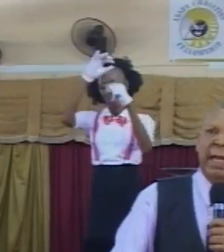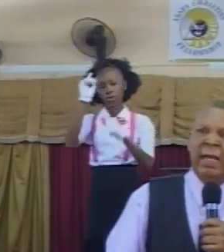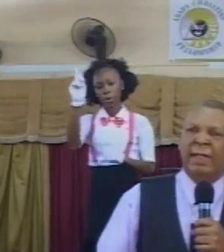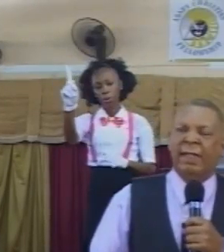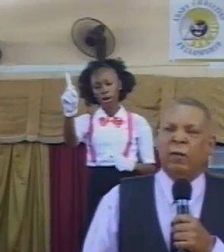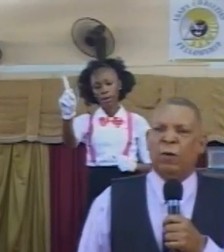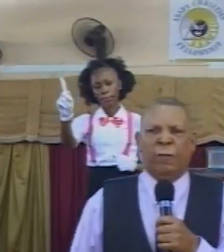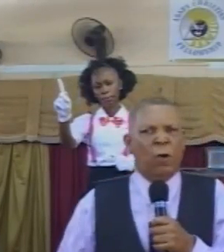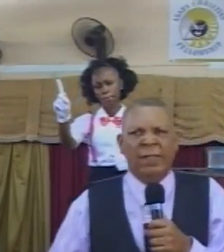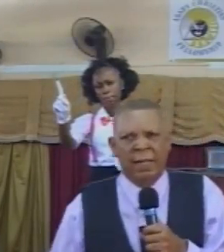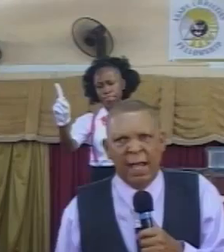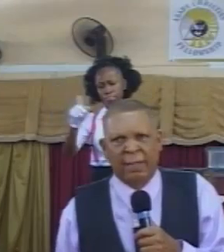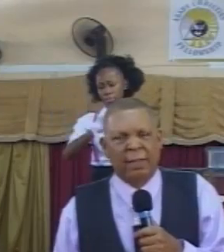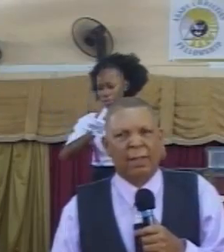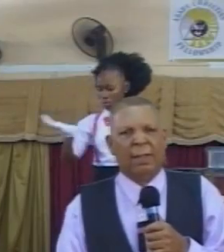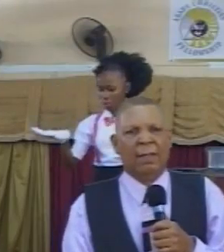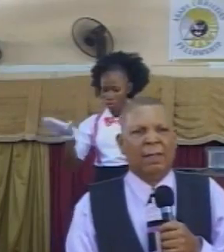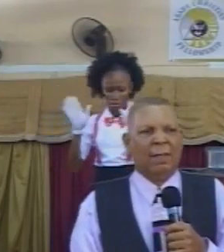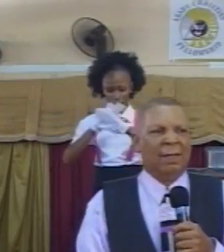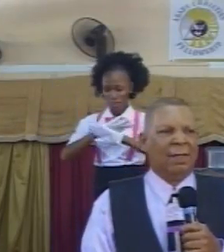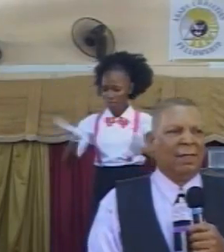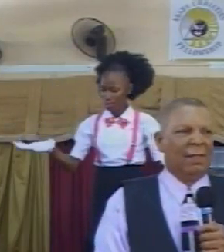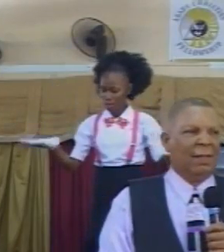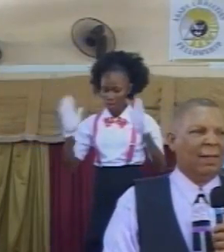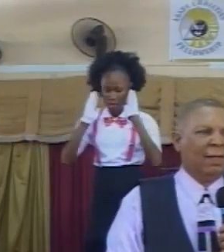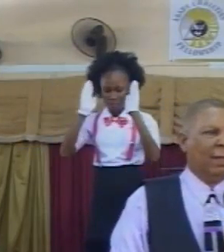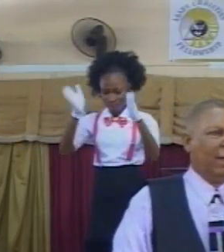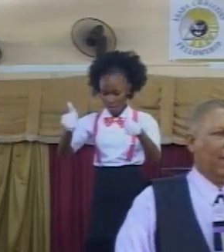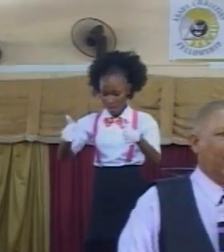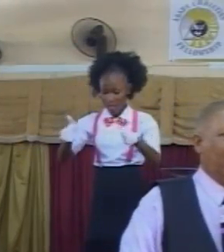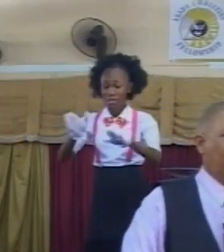in any case, he's saying, don't focus on that.